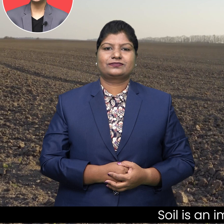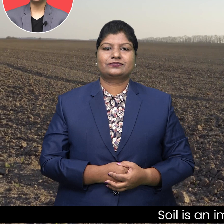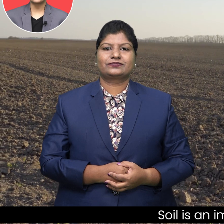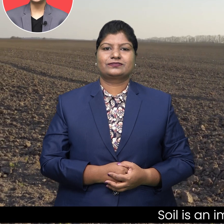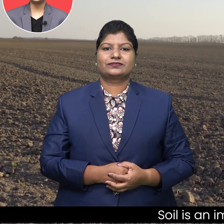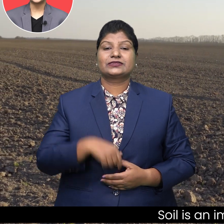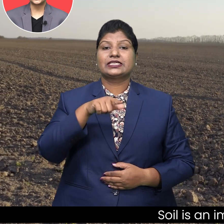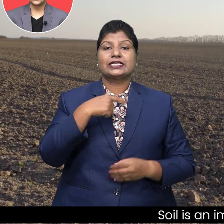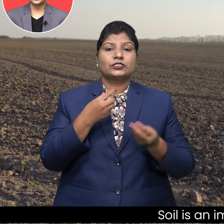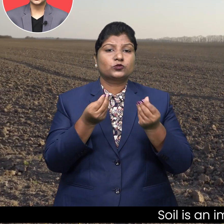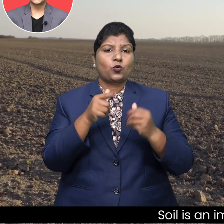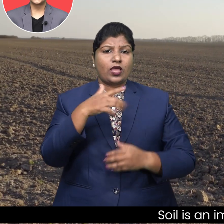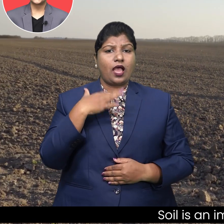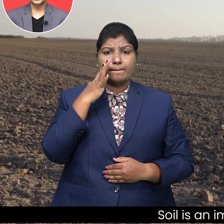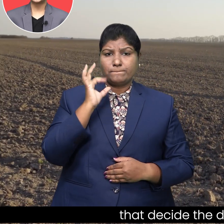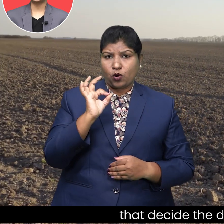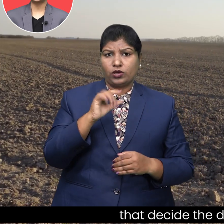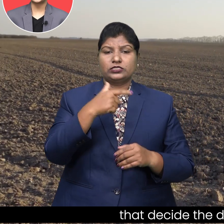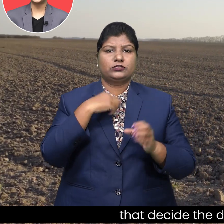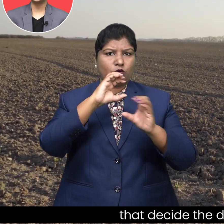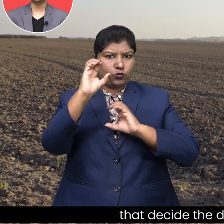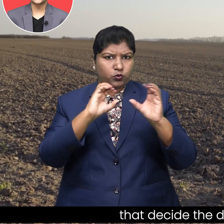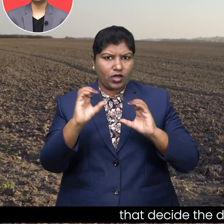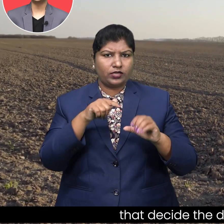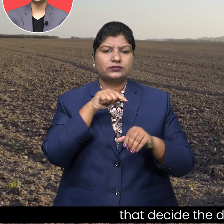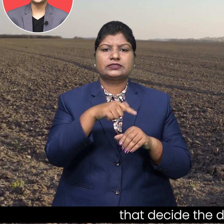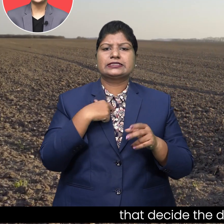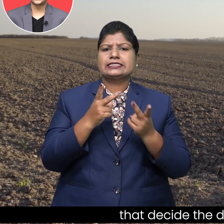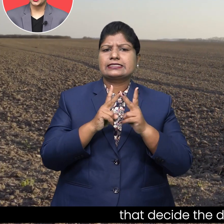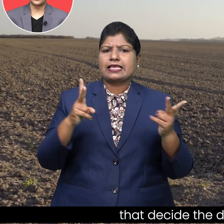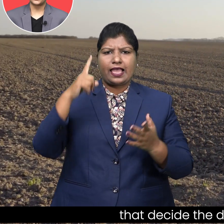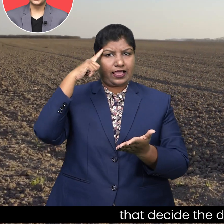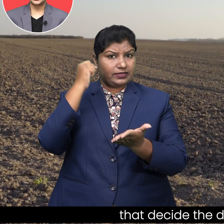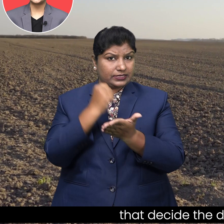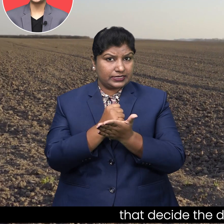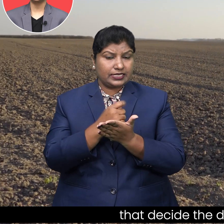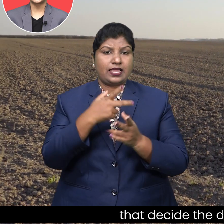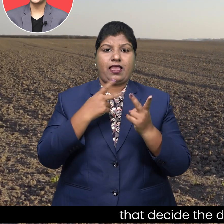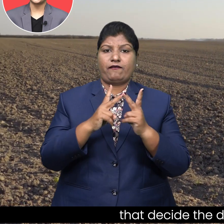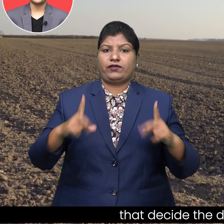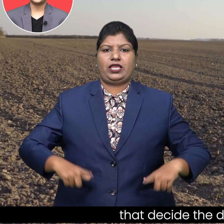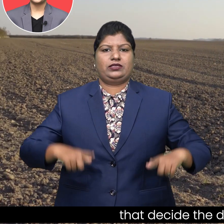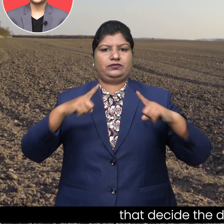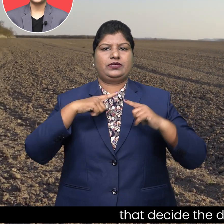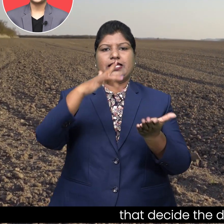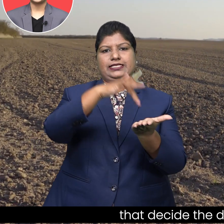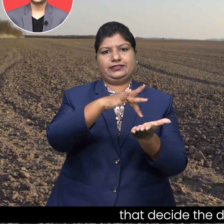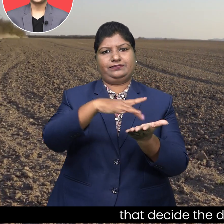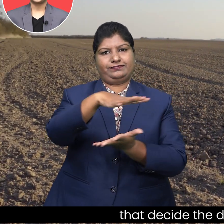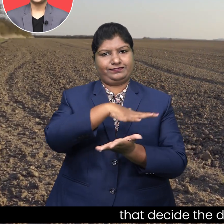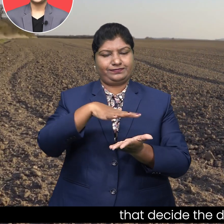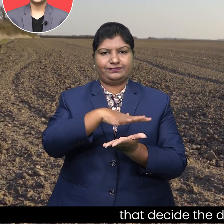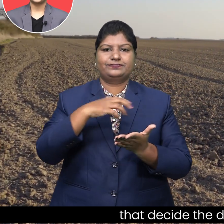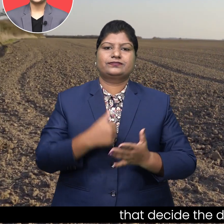Soil is an important resource that decide the diversity of life in an area.